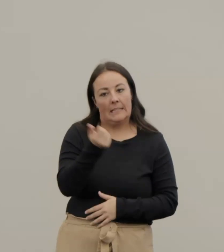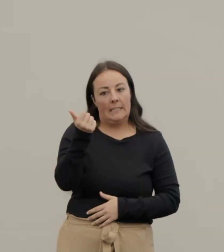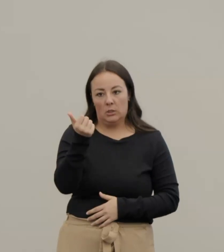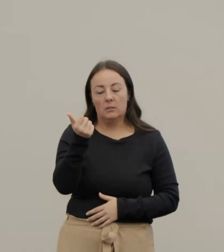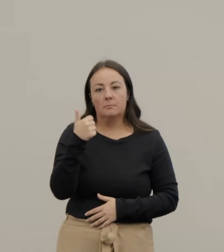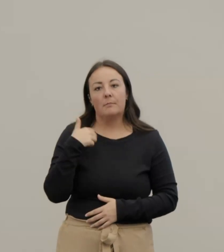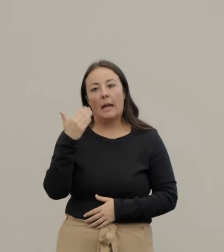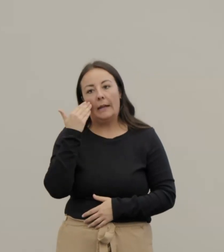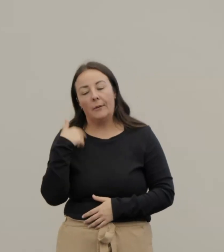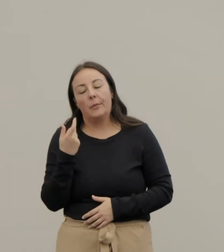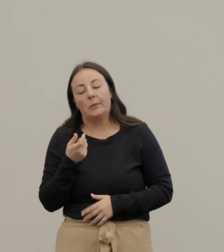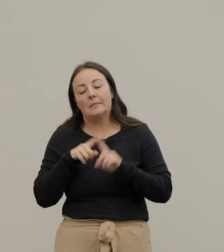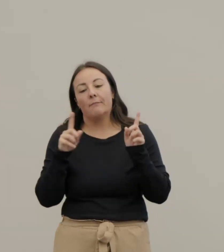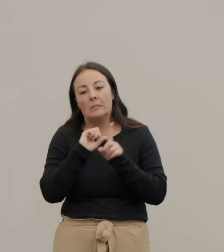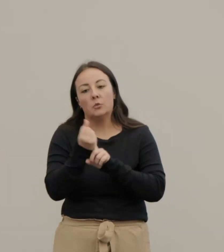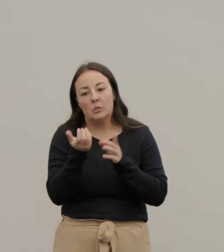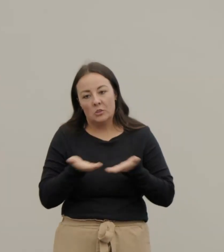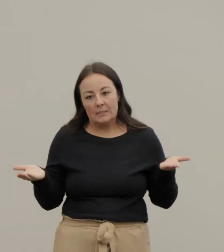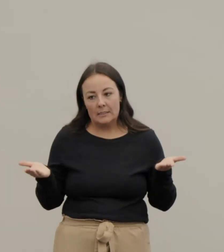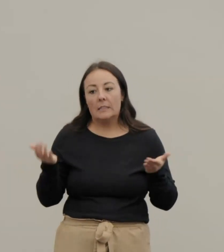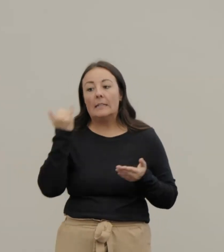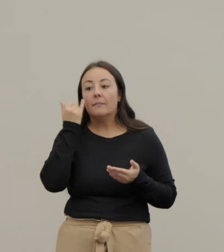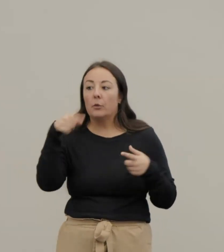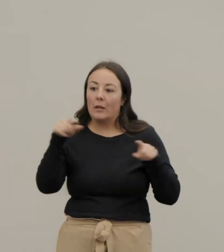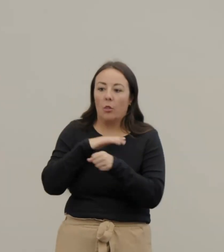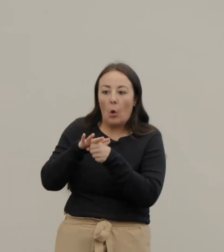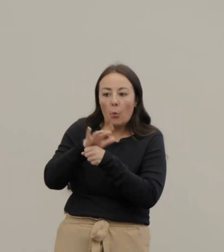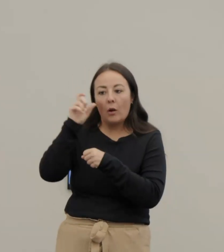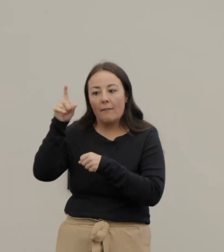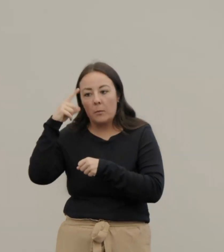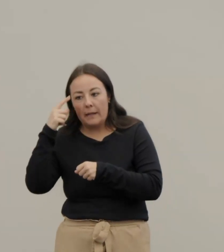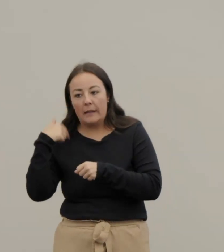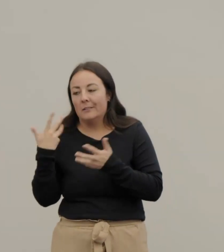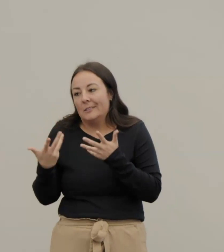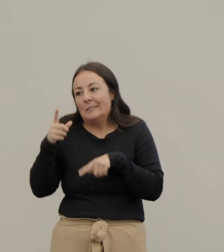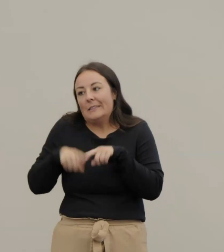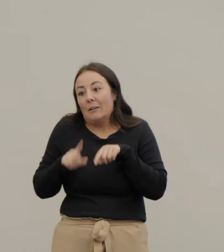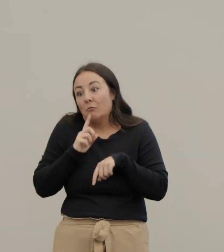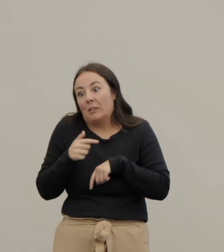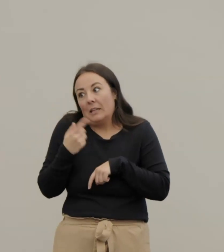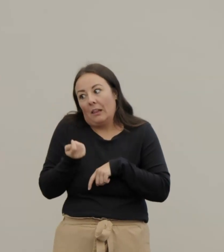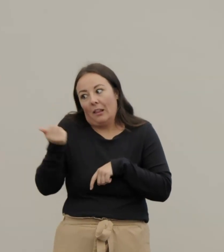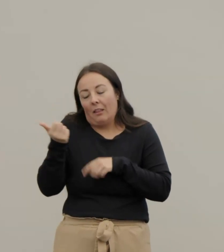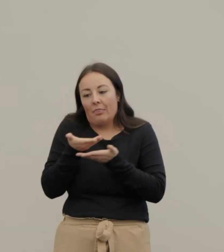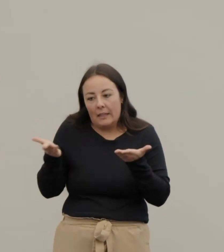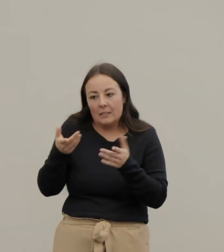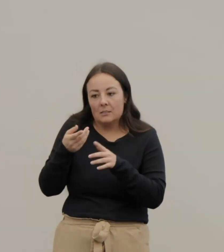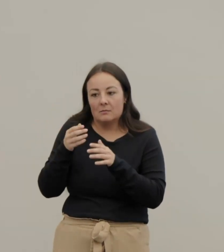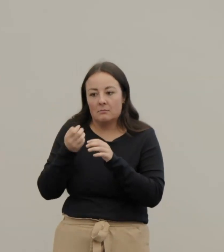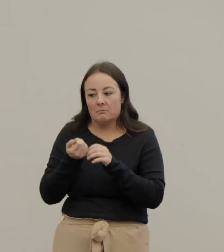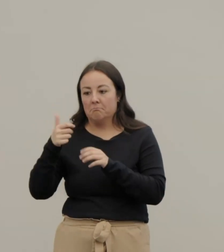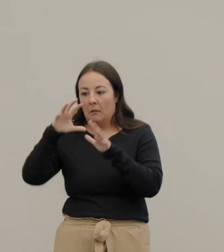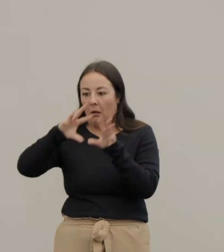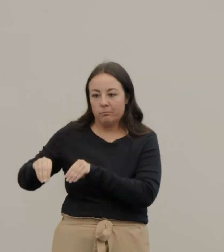going to be caveats here because if you're in state and local government, removing stuff from a website is vicious. So